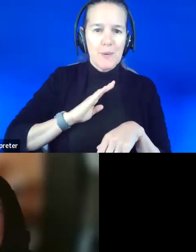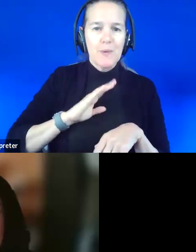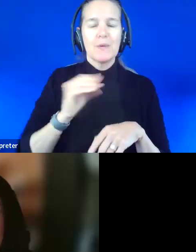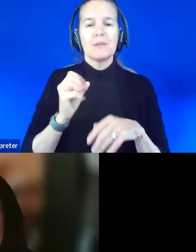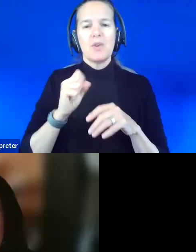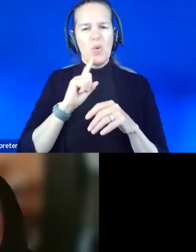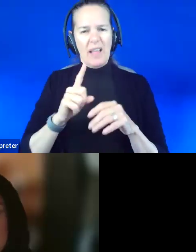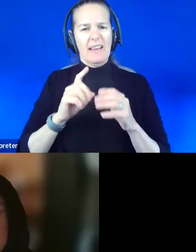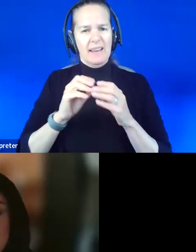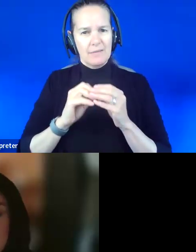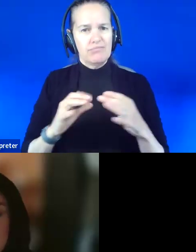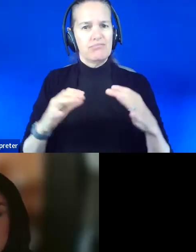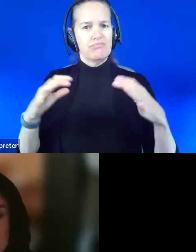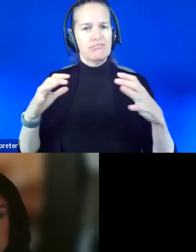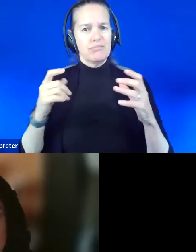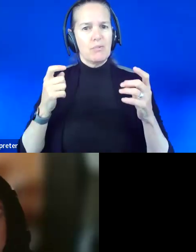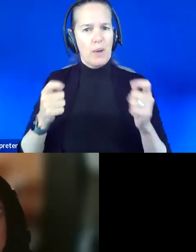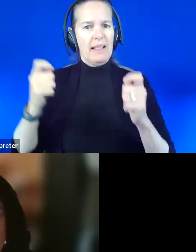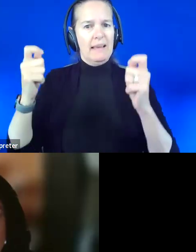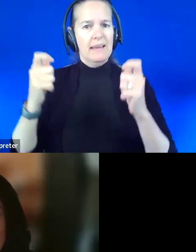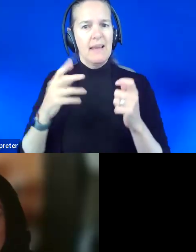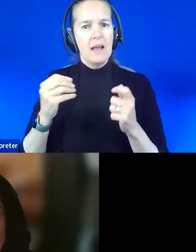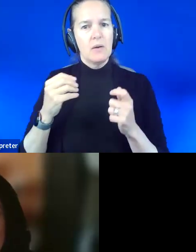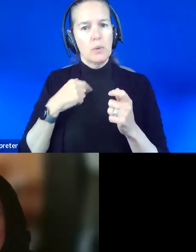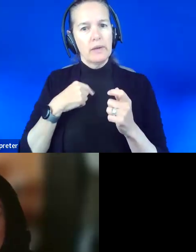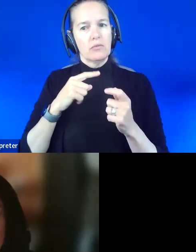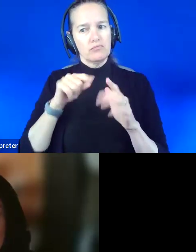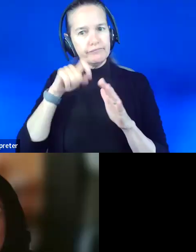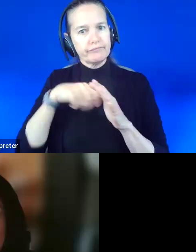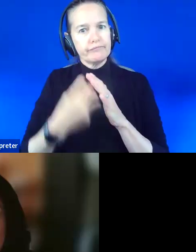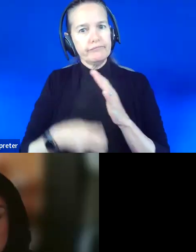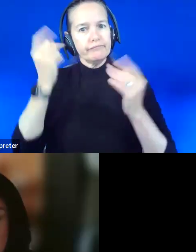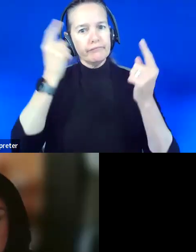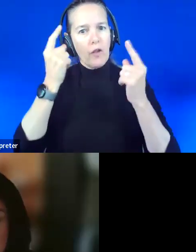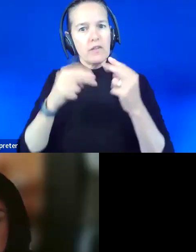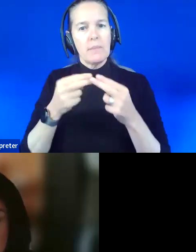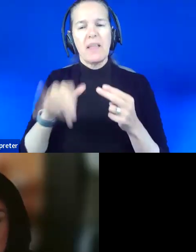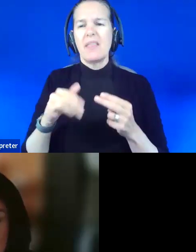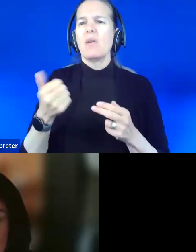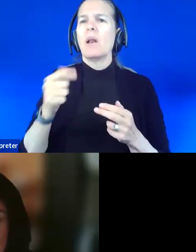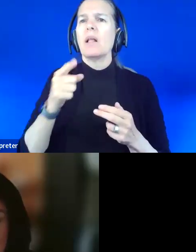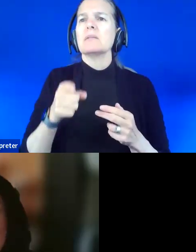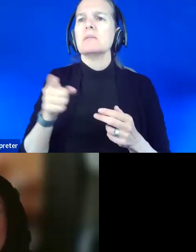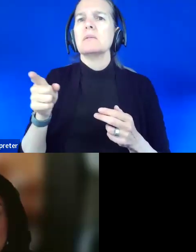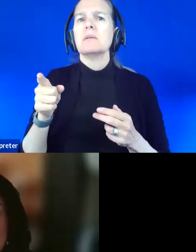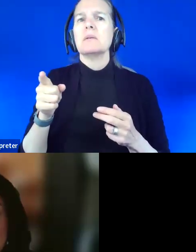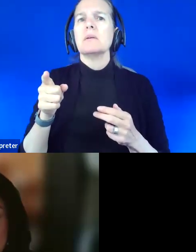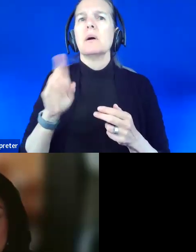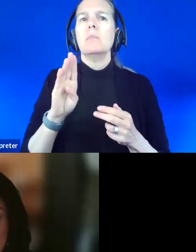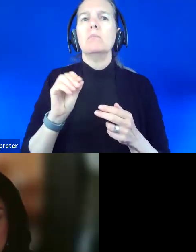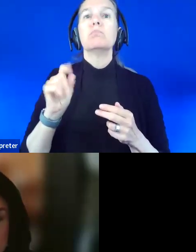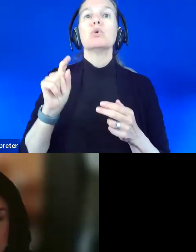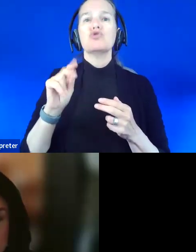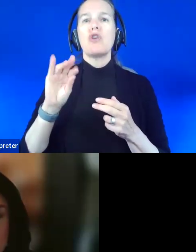building out really quickly, but really thoughtfully. So what else do I have here? Yeah, so bootstrapping was a big